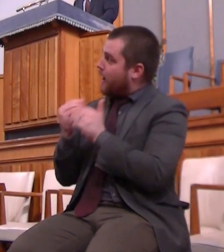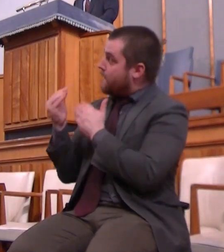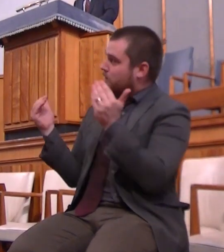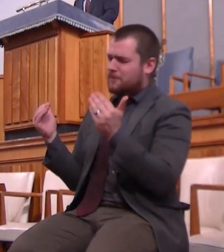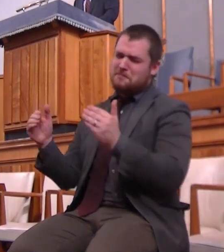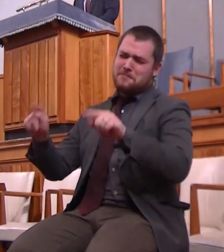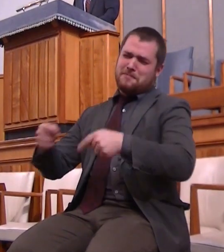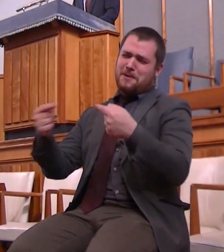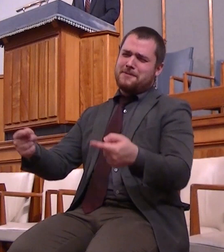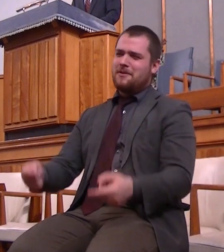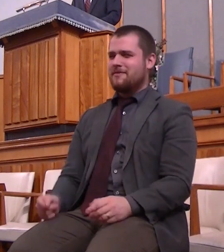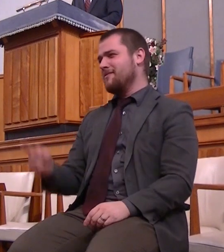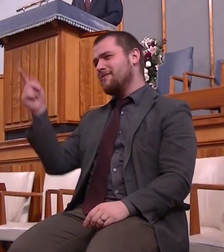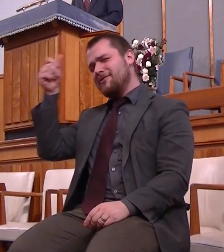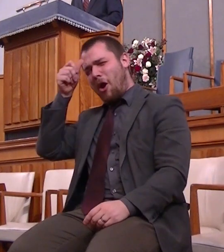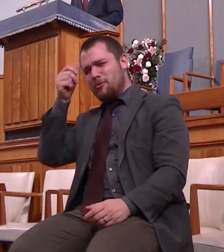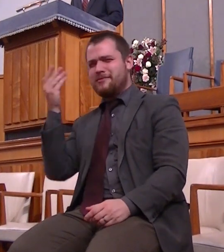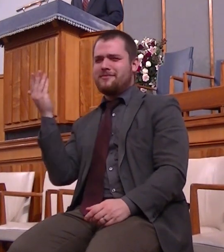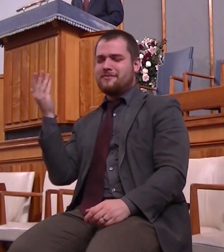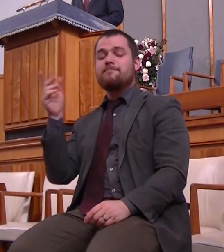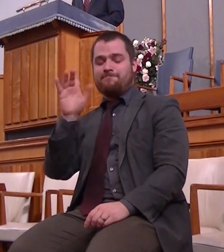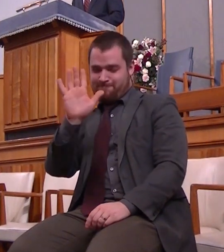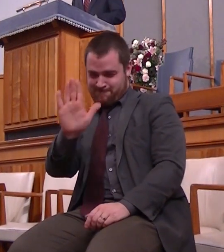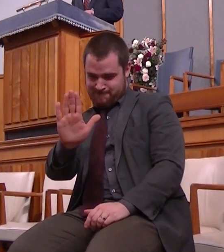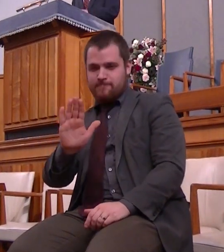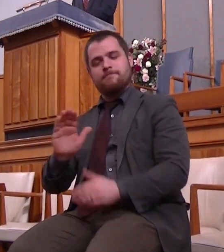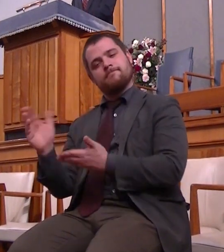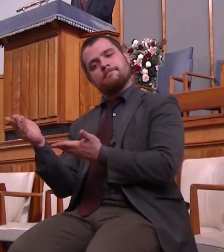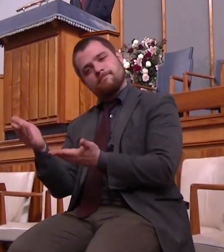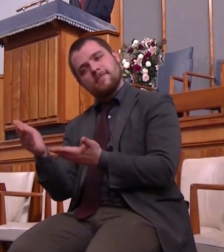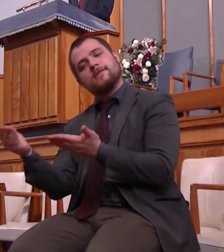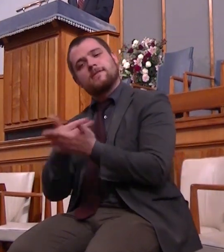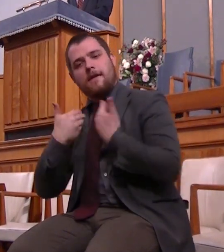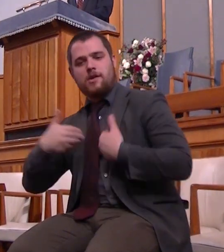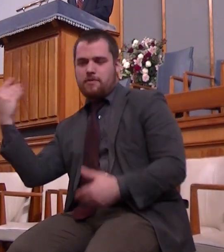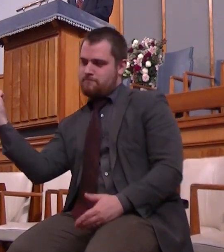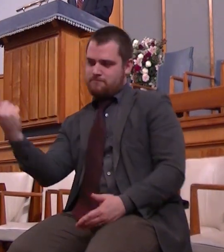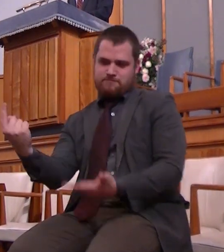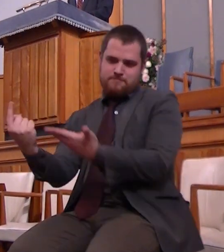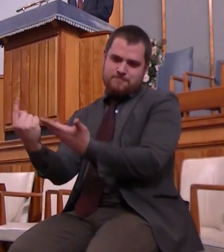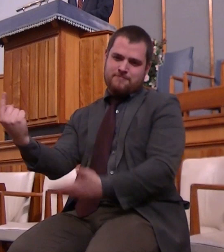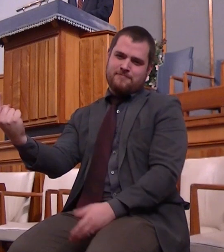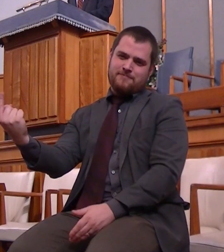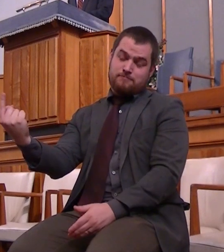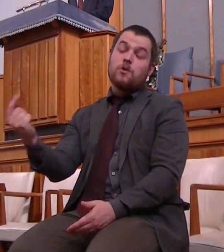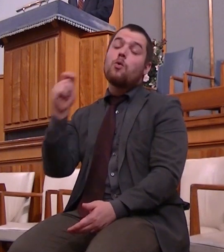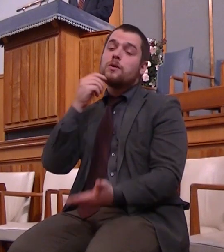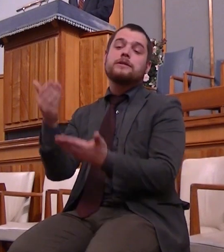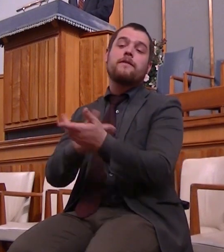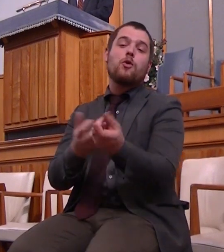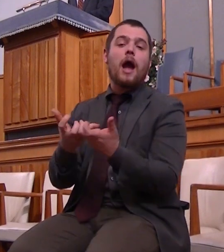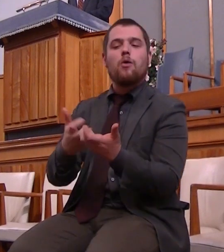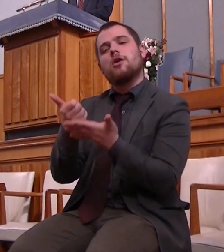knowledge. And so he provided a Saviour. And he made salvation by grace,